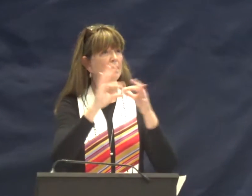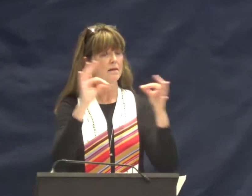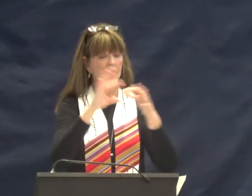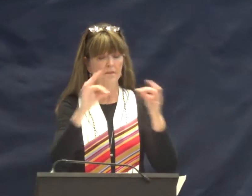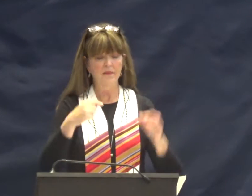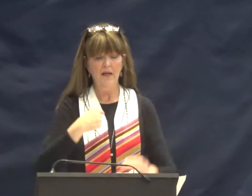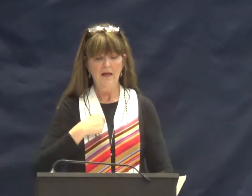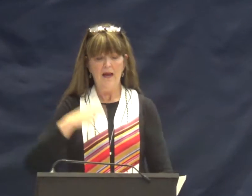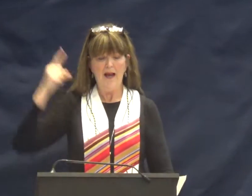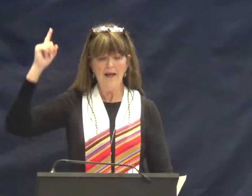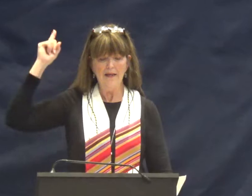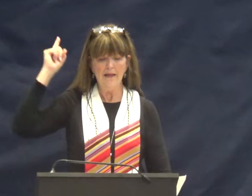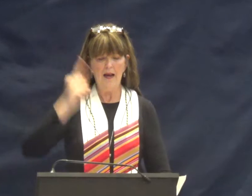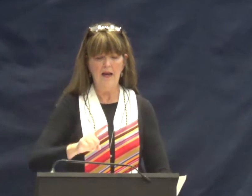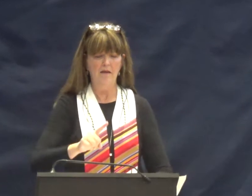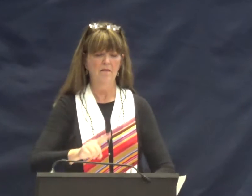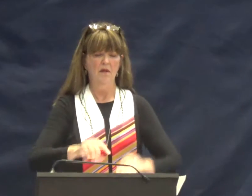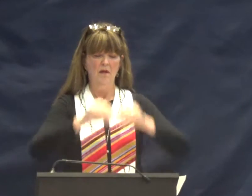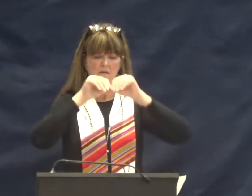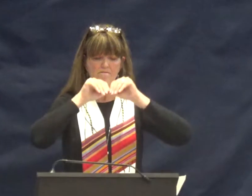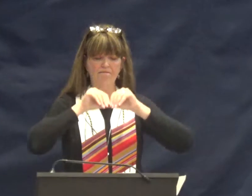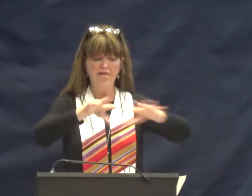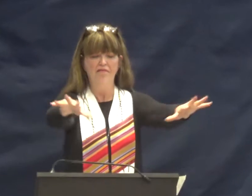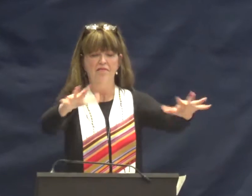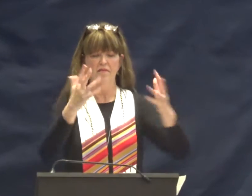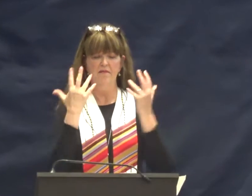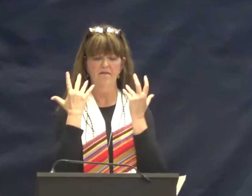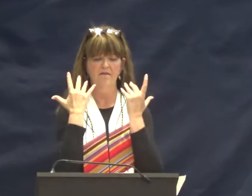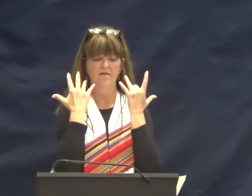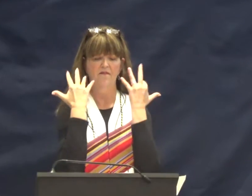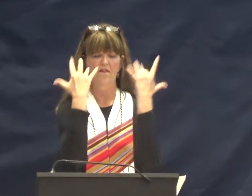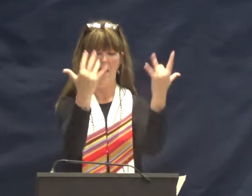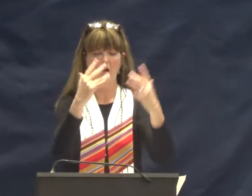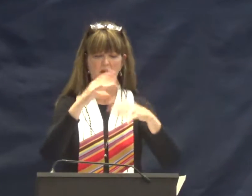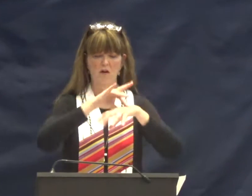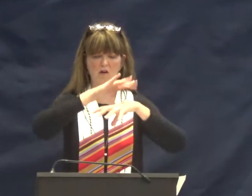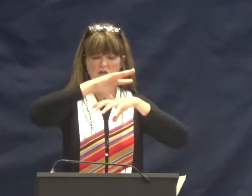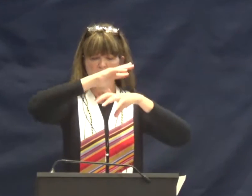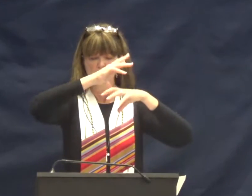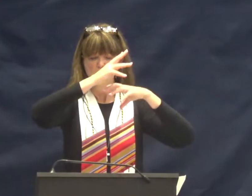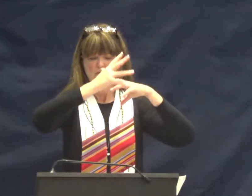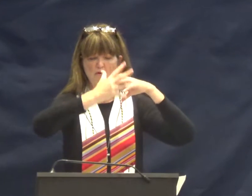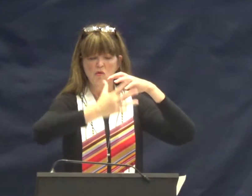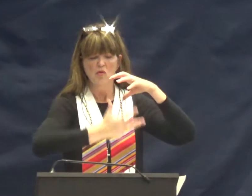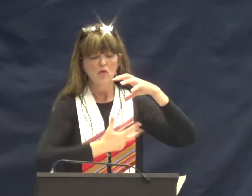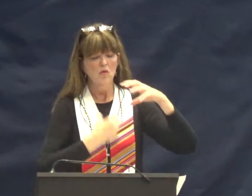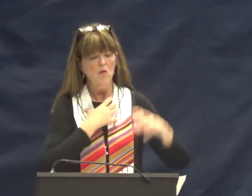This is Jesus speaking, and Jesus says, I have come to cast fire upon the earth,